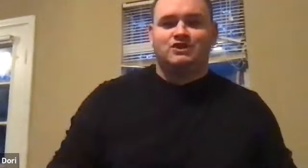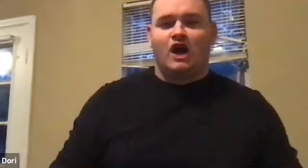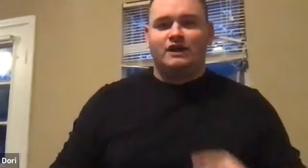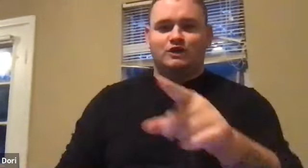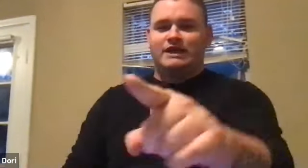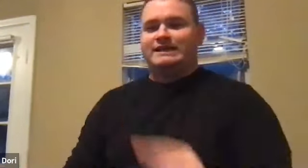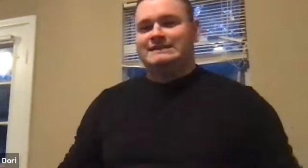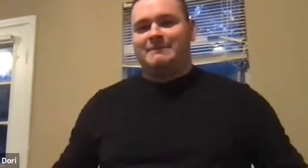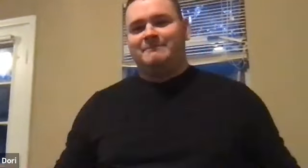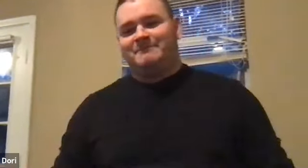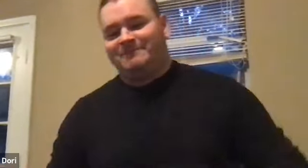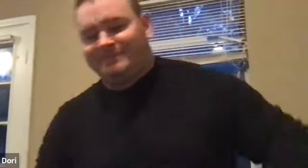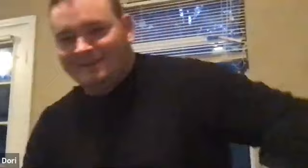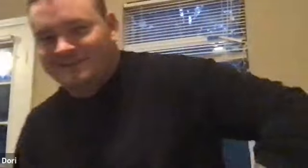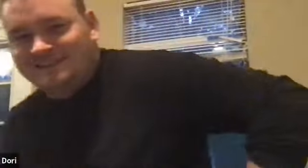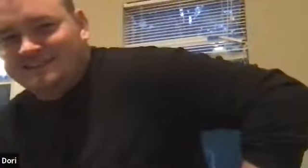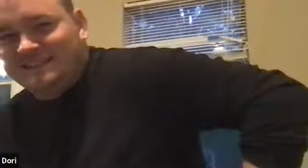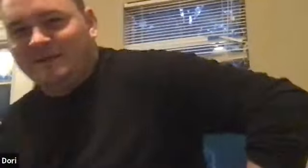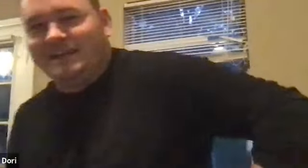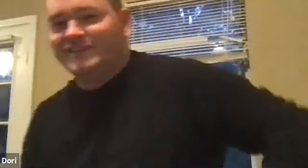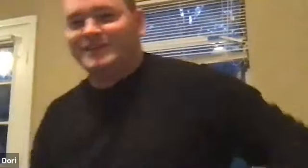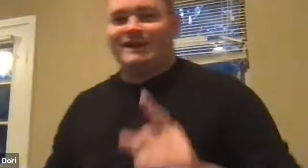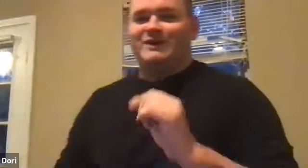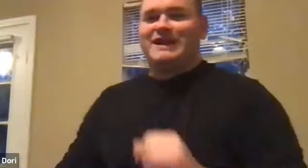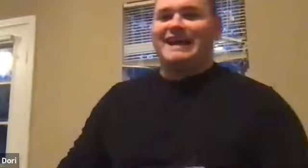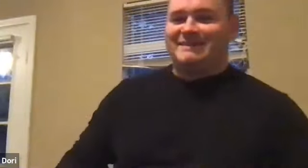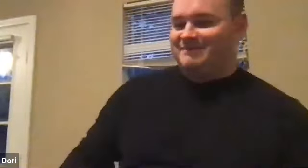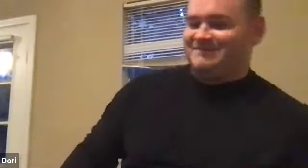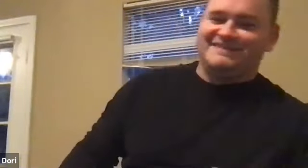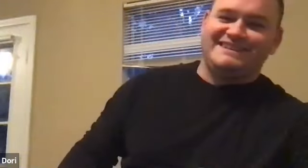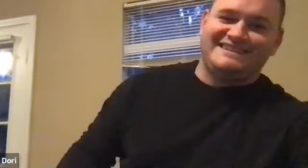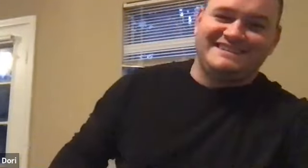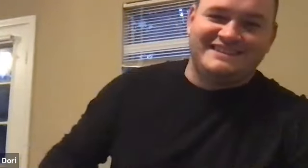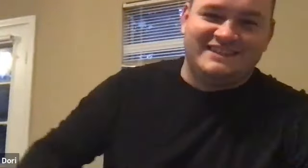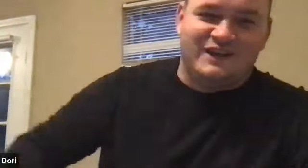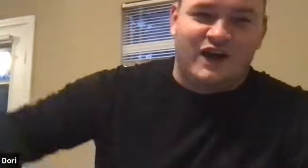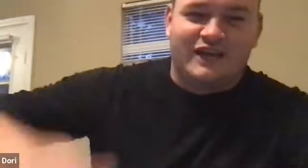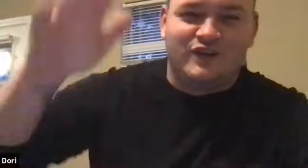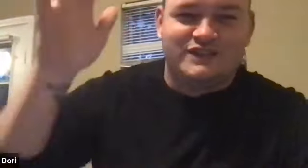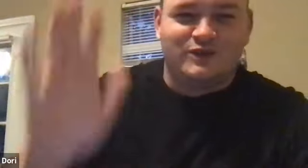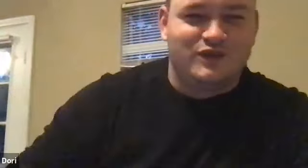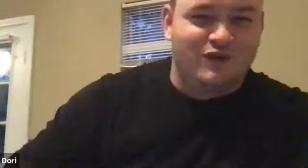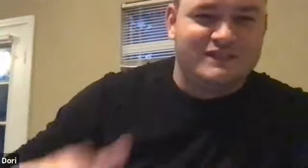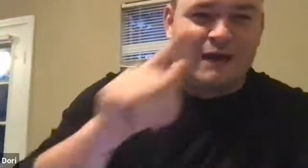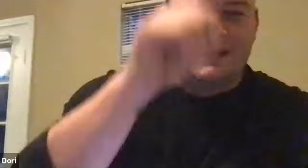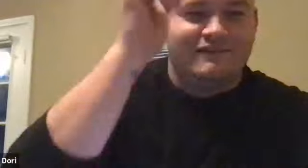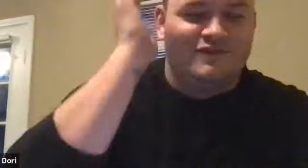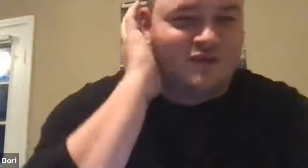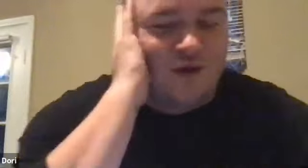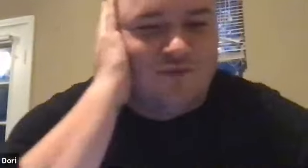Sean, no cheating this time. I believe in you. I know you got it. All right, Crystal, you're on the top left, so you go